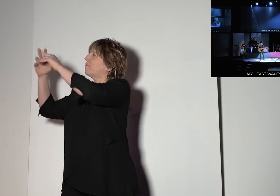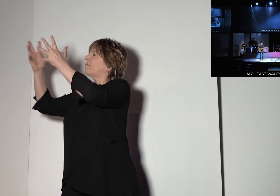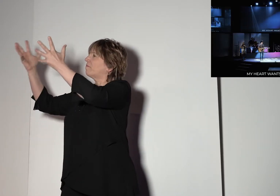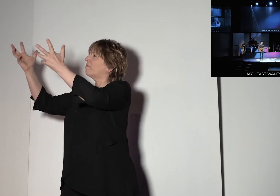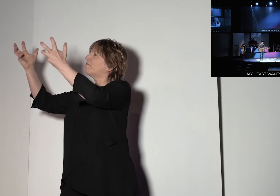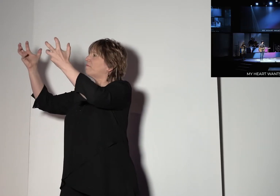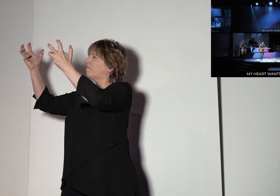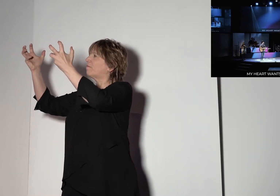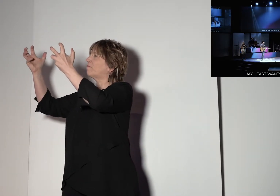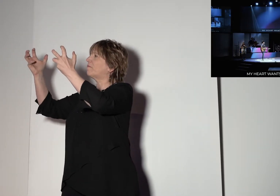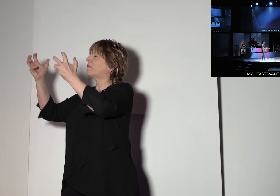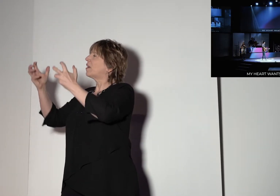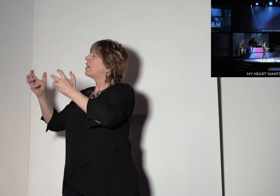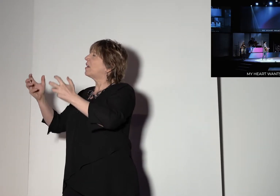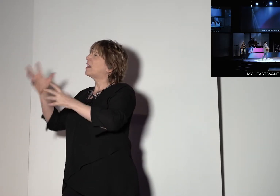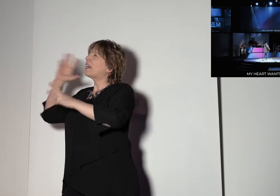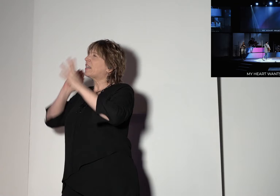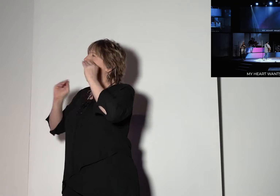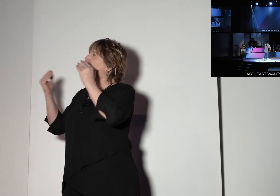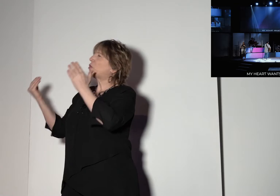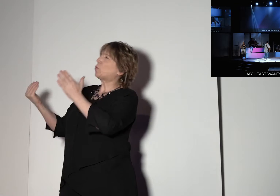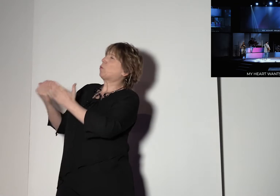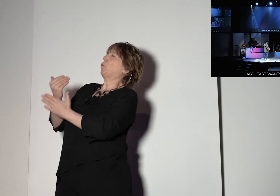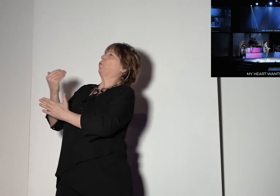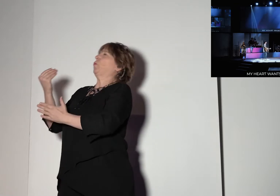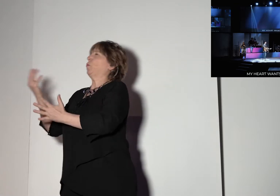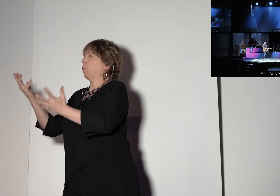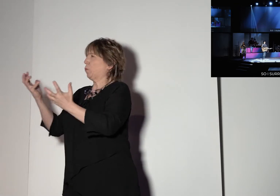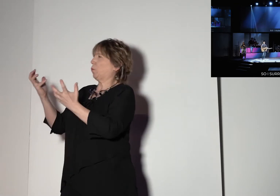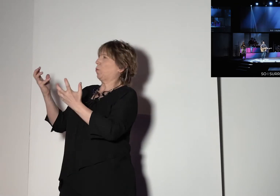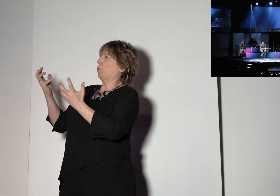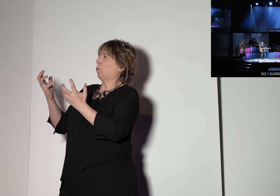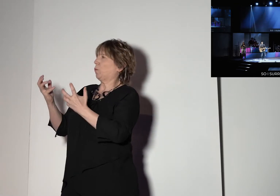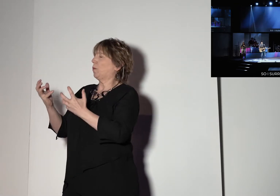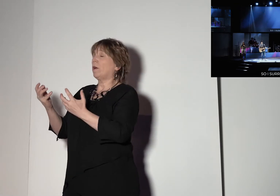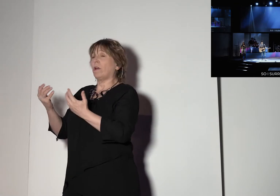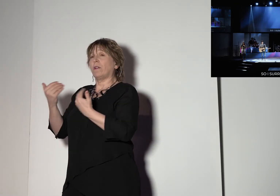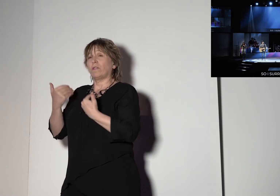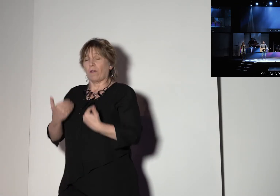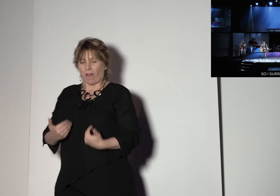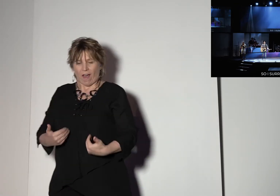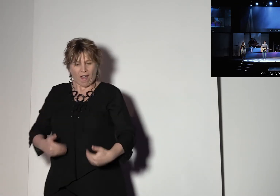My heart wants something new, so I